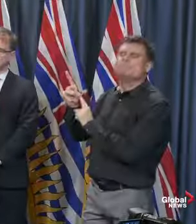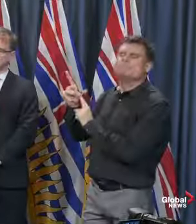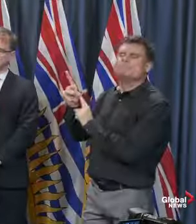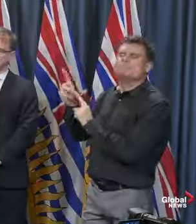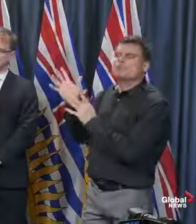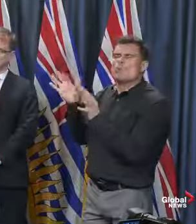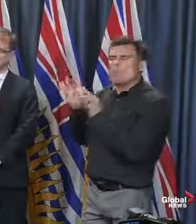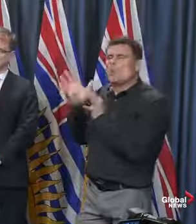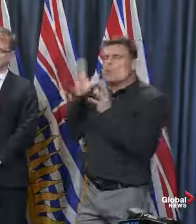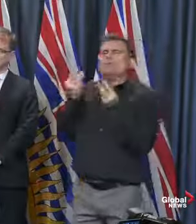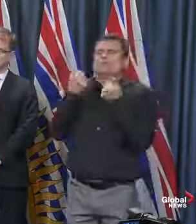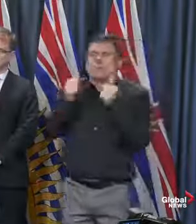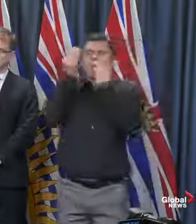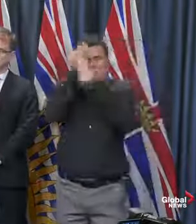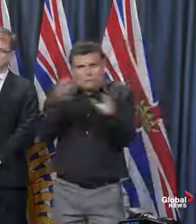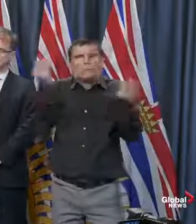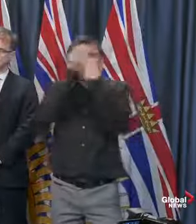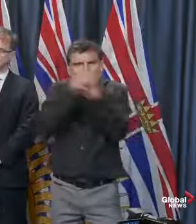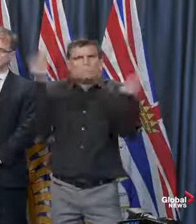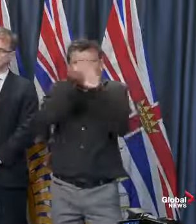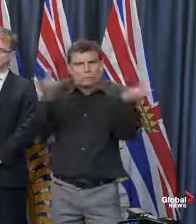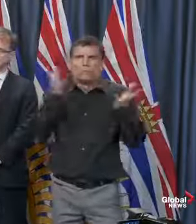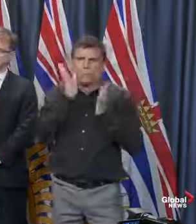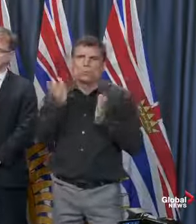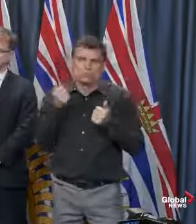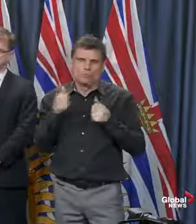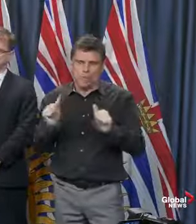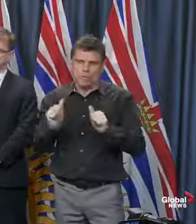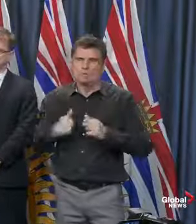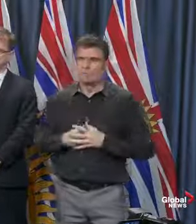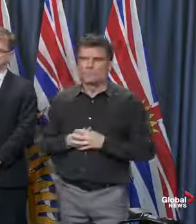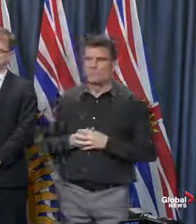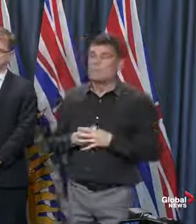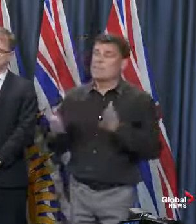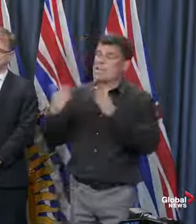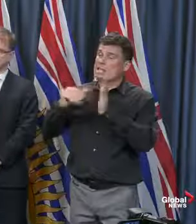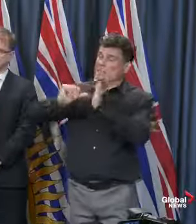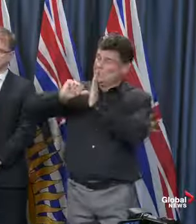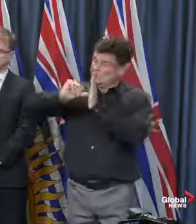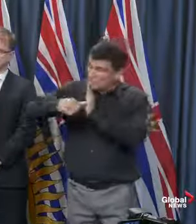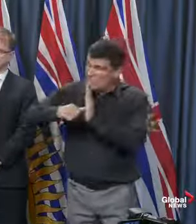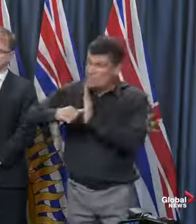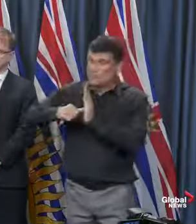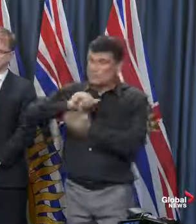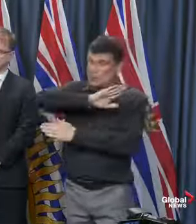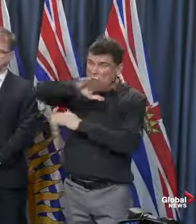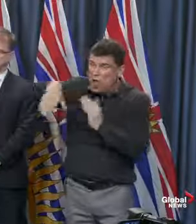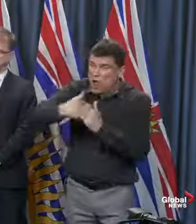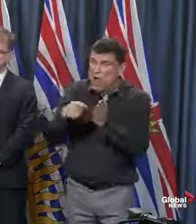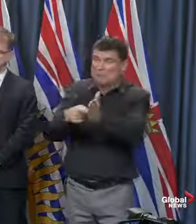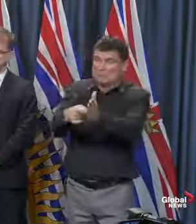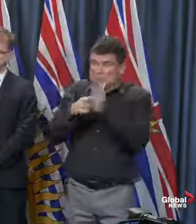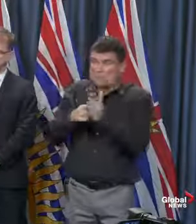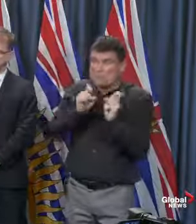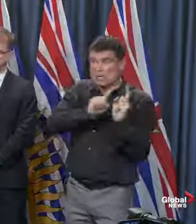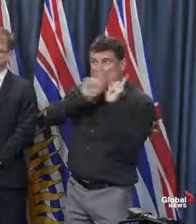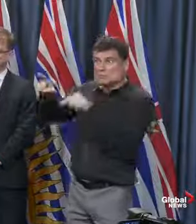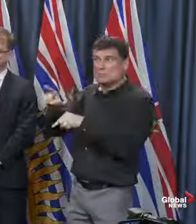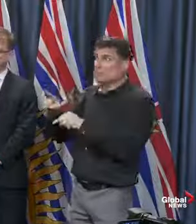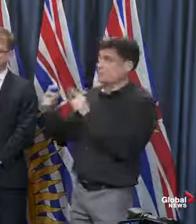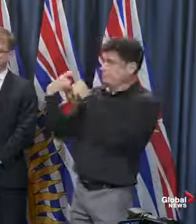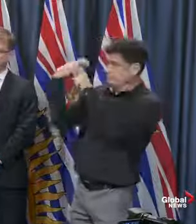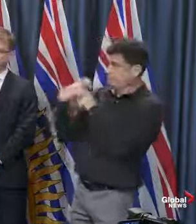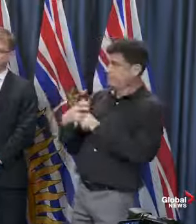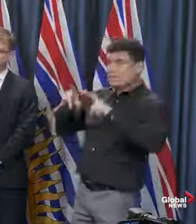thing that's really important is, not everybody needs a test at this point. We just know that the way to stop the transmission to others is to stay